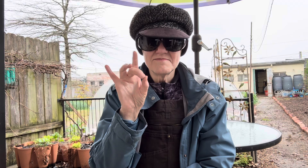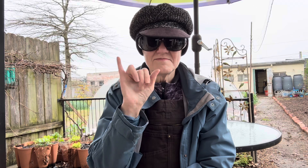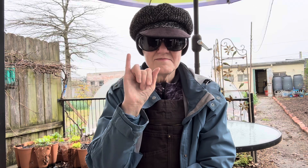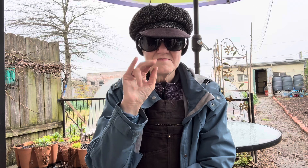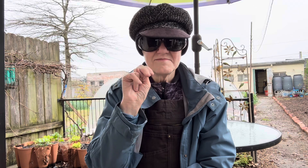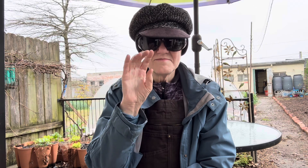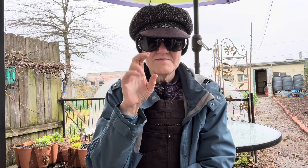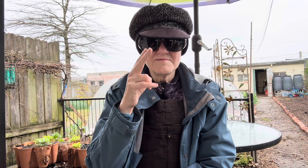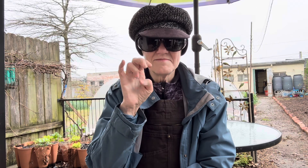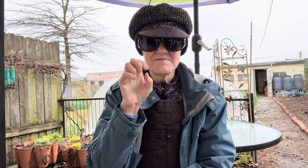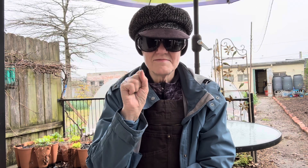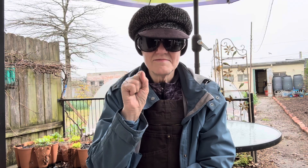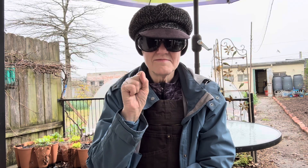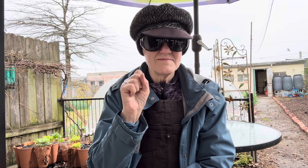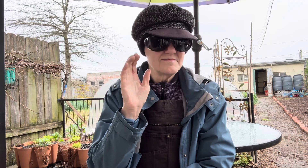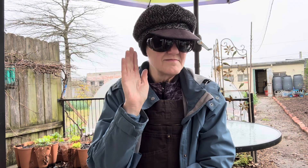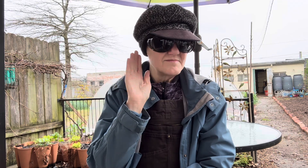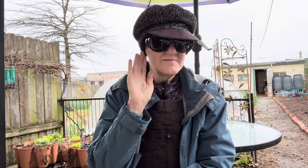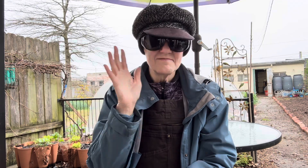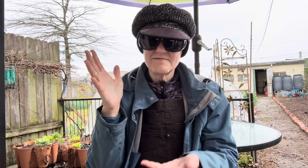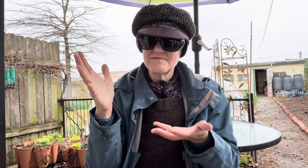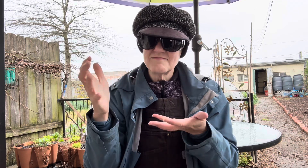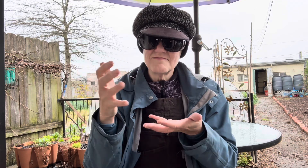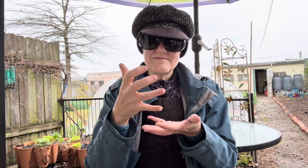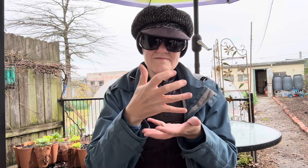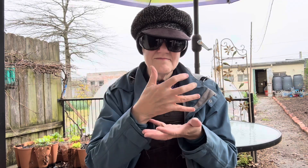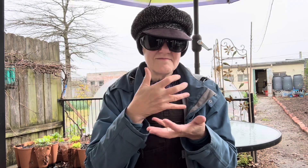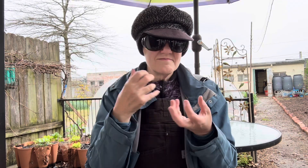So typically I do 18 inches apart, and I get